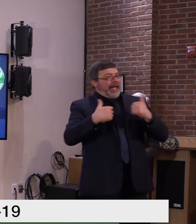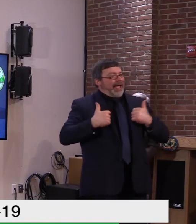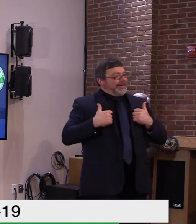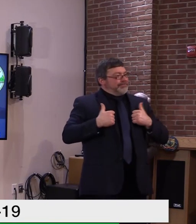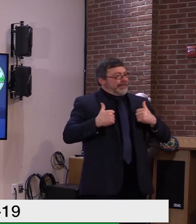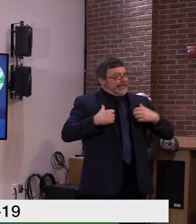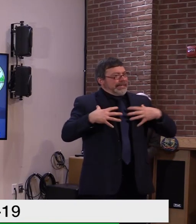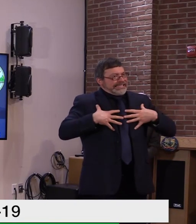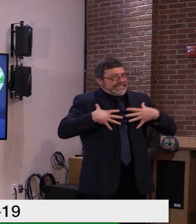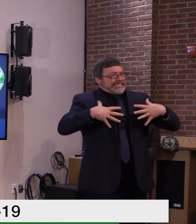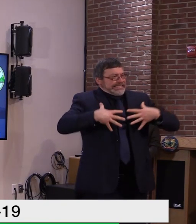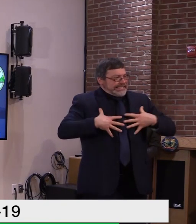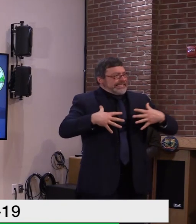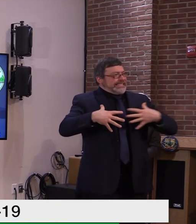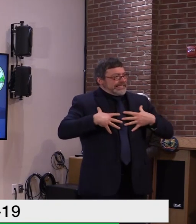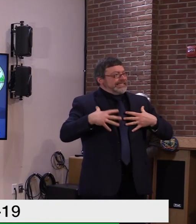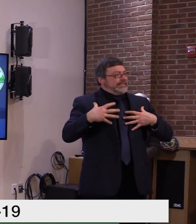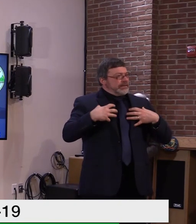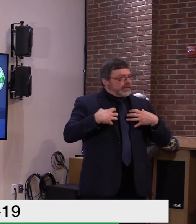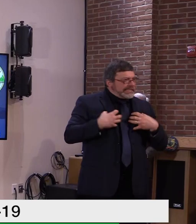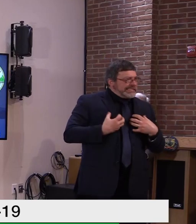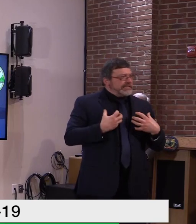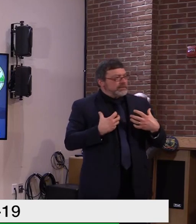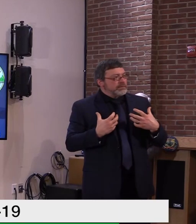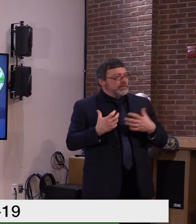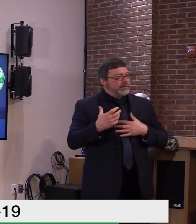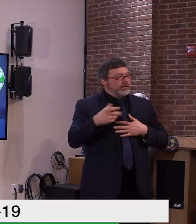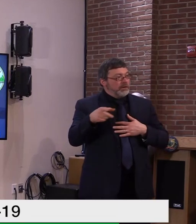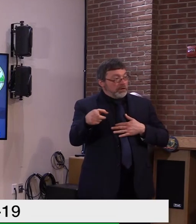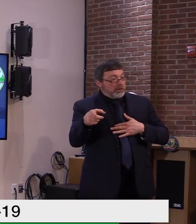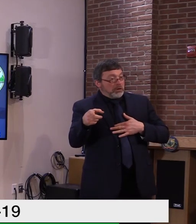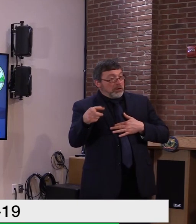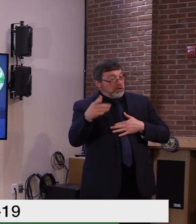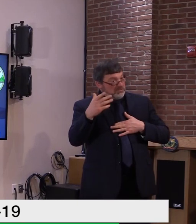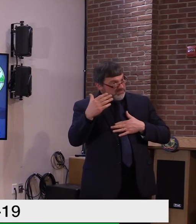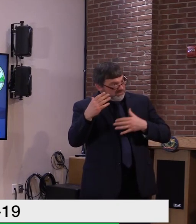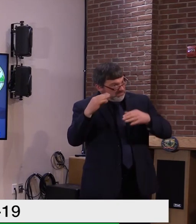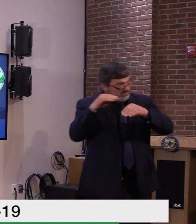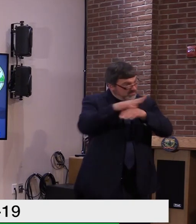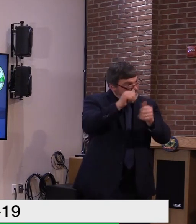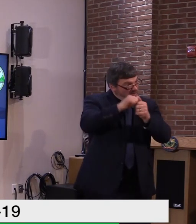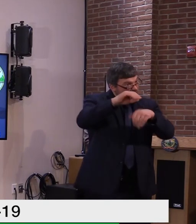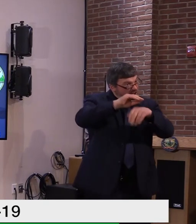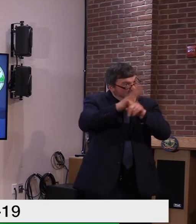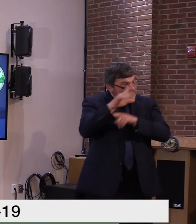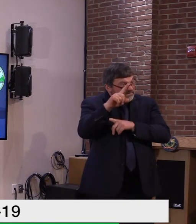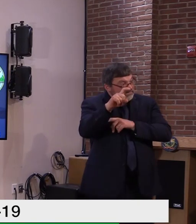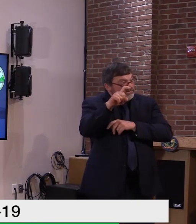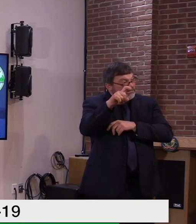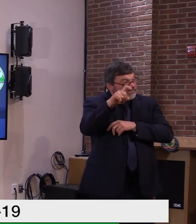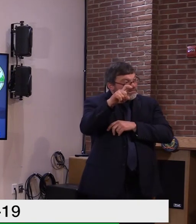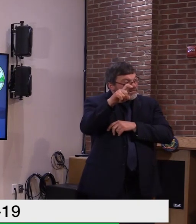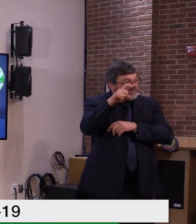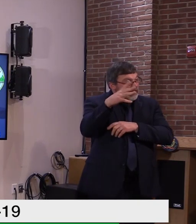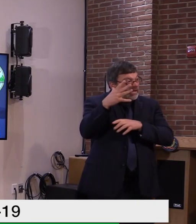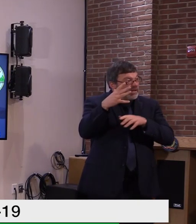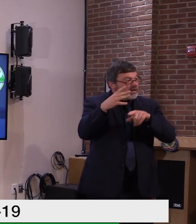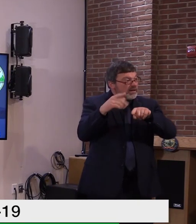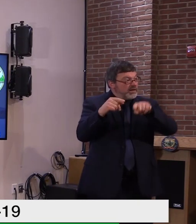However, having emphysema, also called COPD, does.